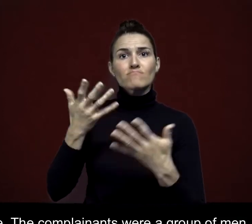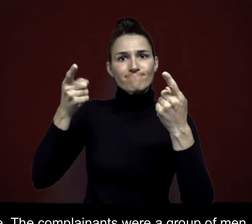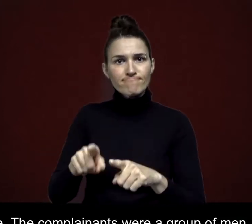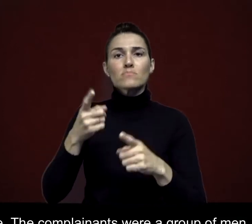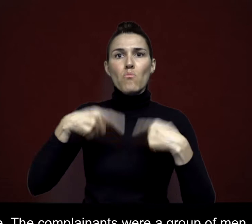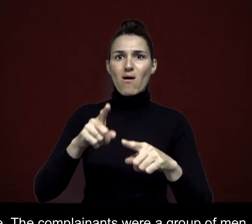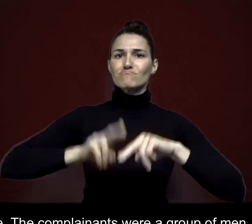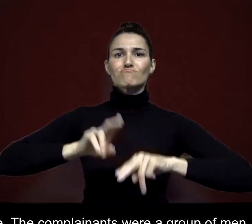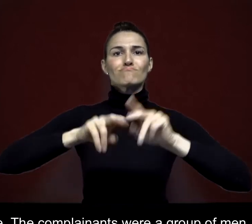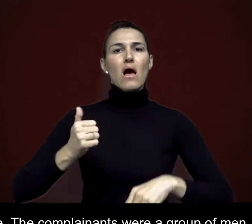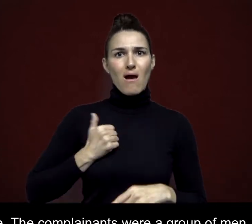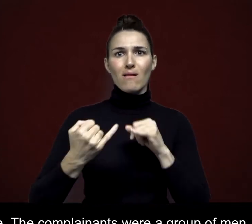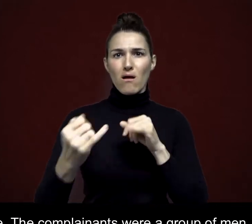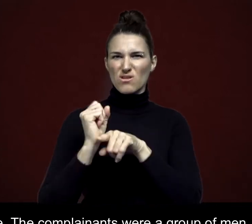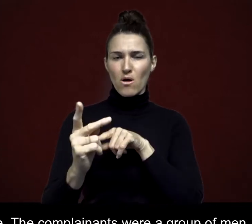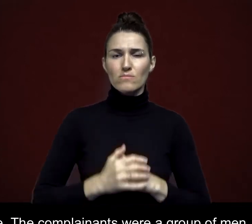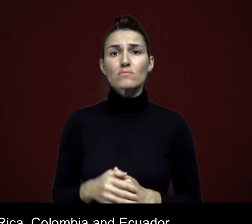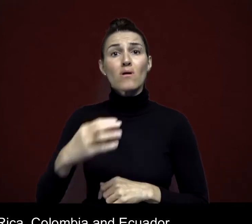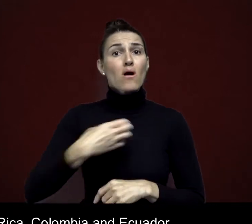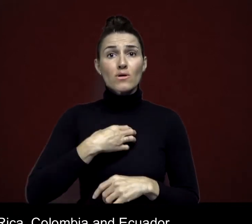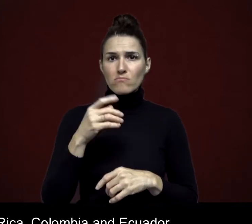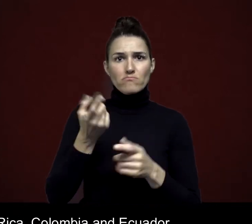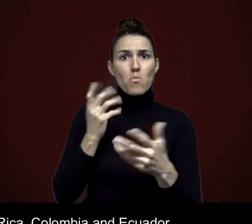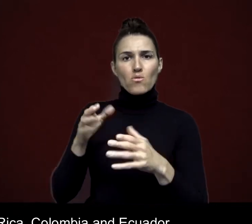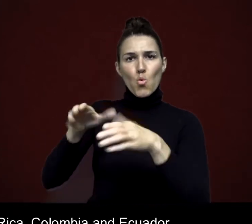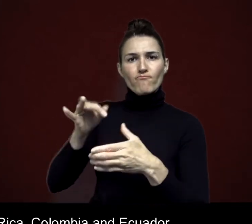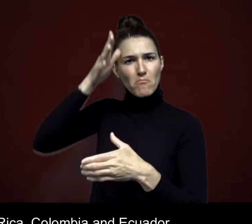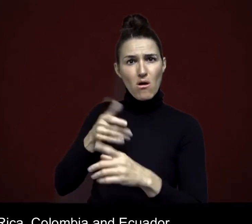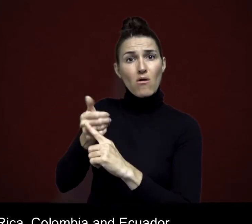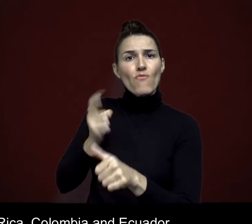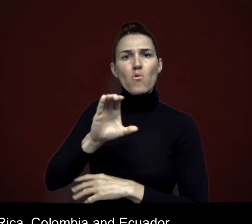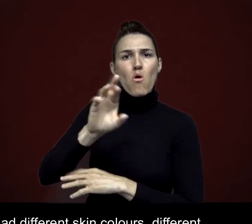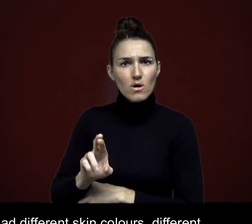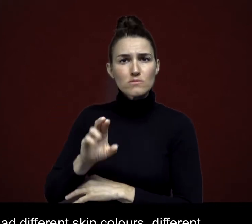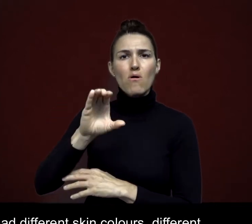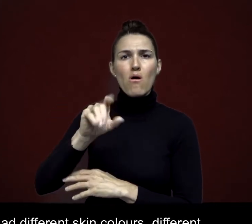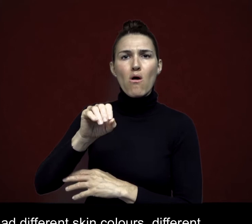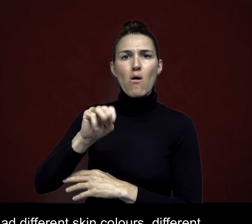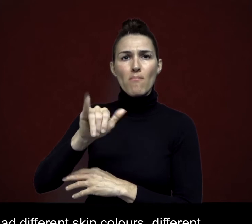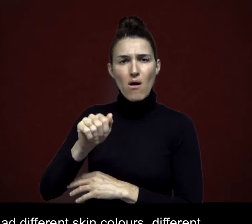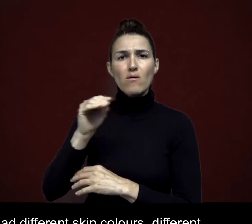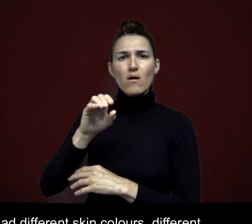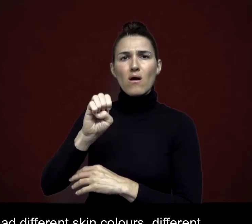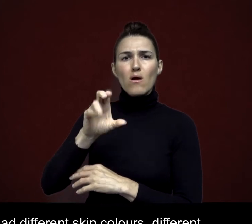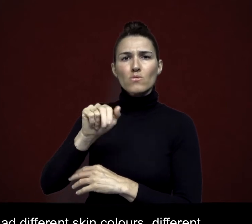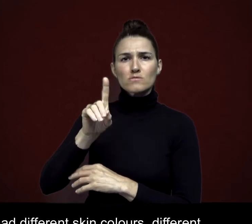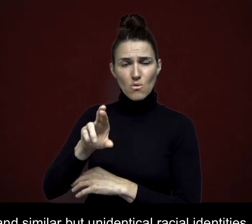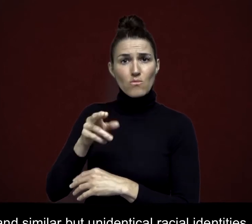Line. The complainants were a group of men from Costa Rica, Colombia, and Ecuador. They each had different skin colors, different